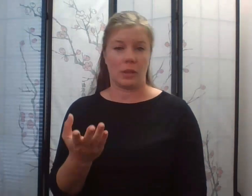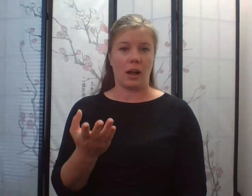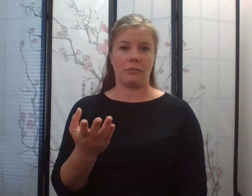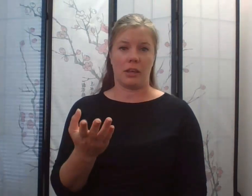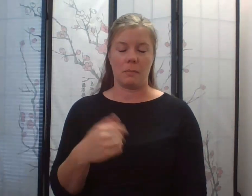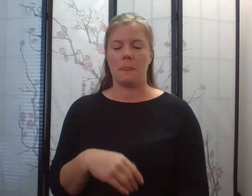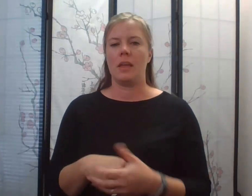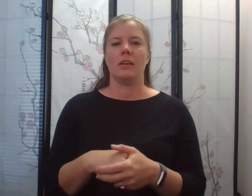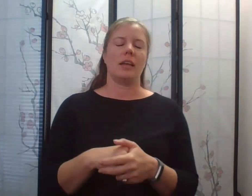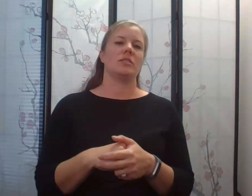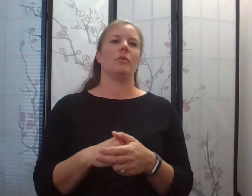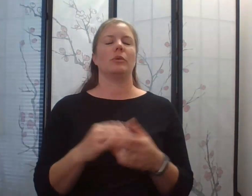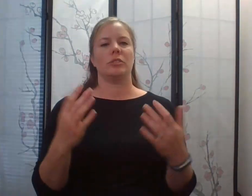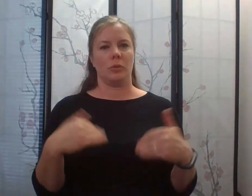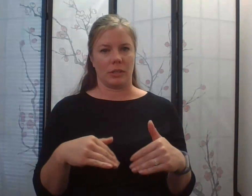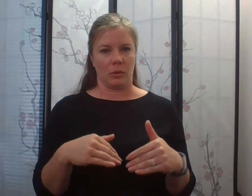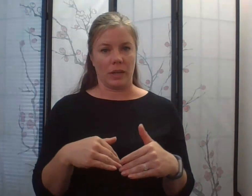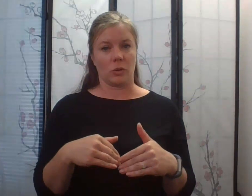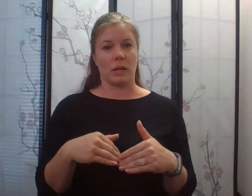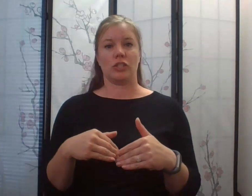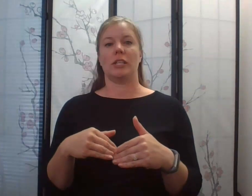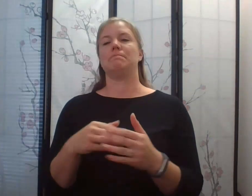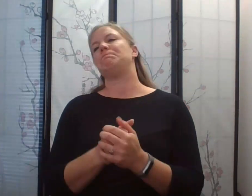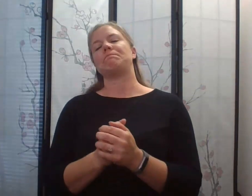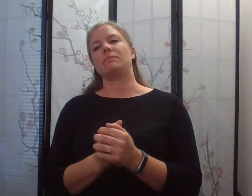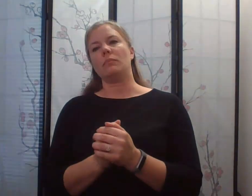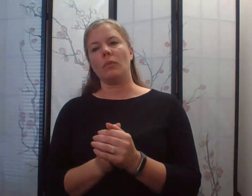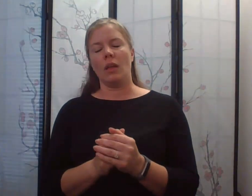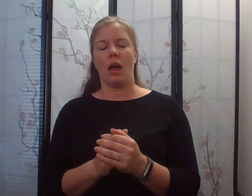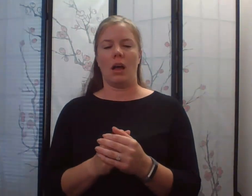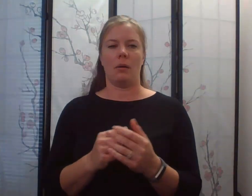Okay, do you like coffee? Okay, so if we were to do a WH question,